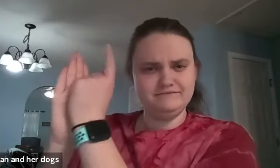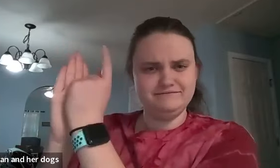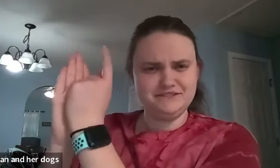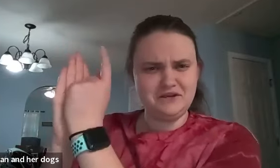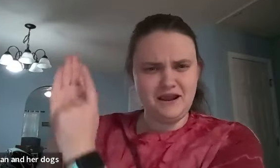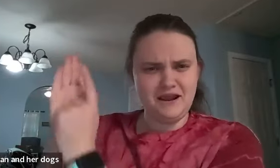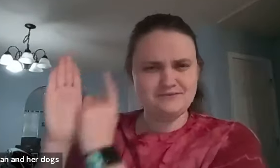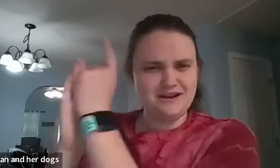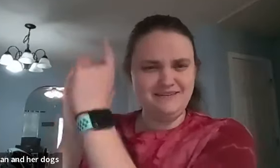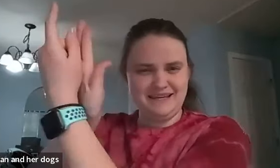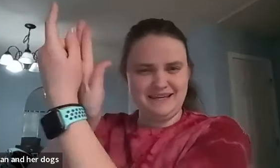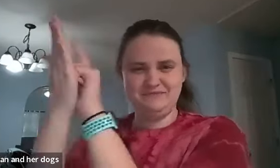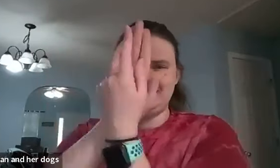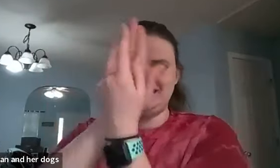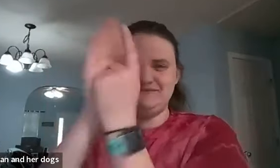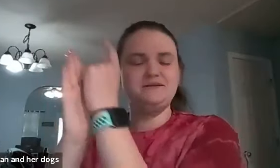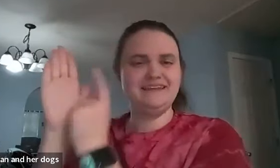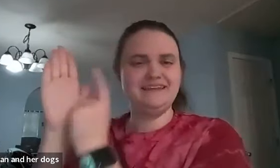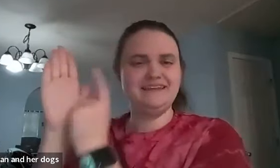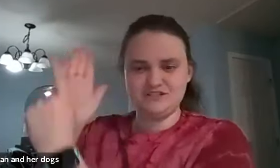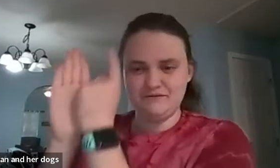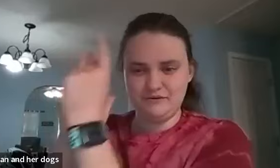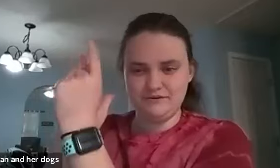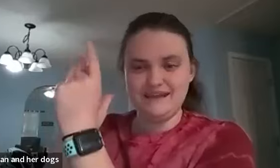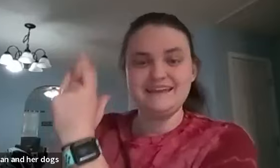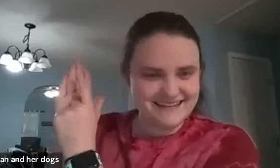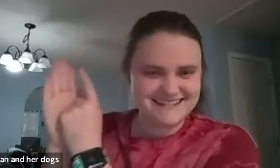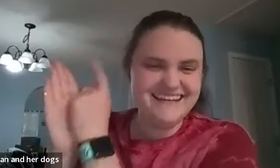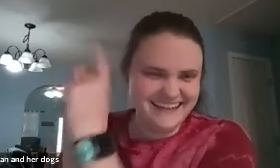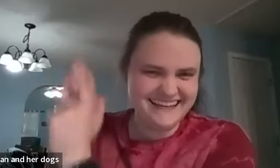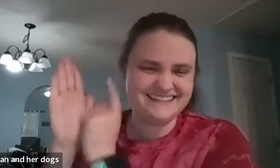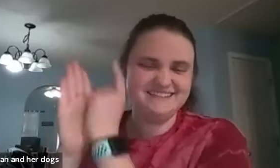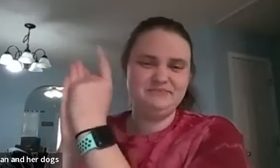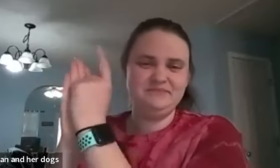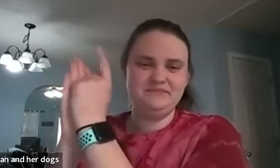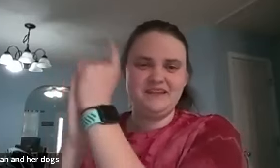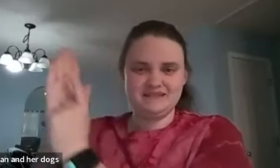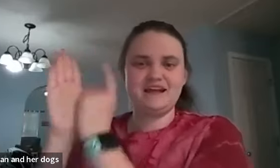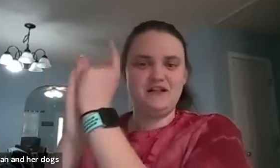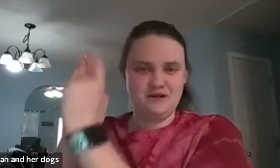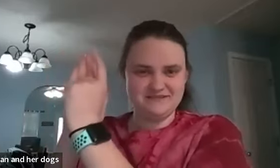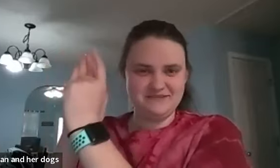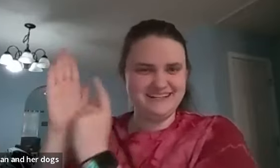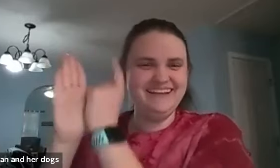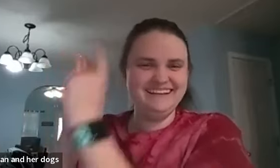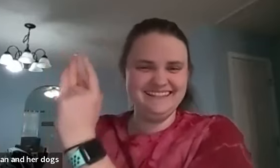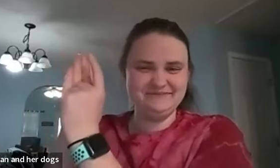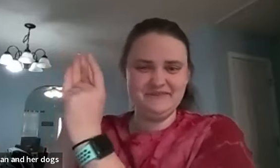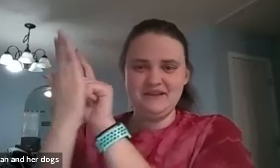Sorry, I'm trying to I keep twisting my hand. I'm like, yeah, just going forward. Yes. It's that clockwise motion. And